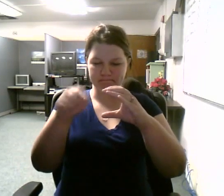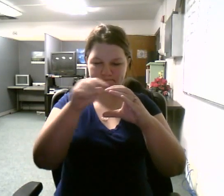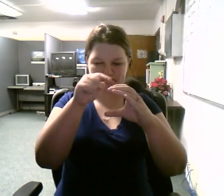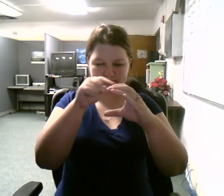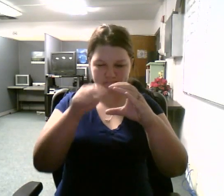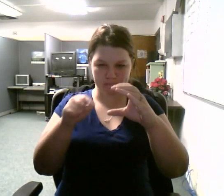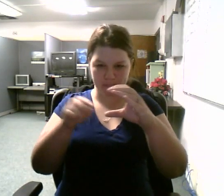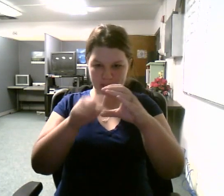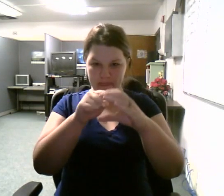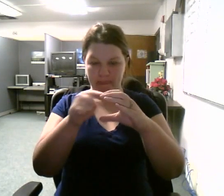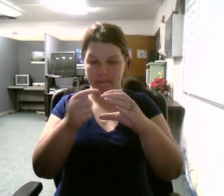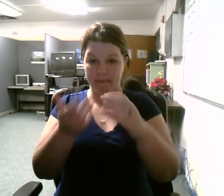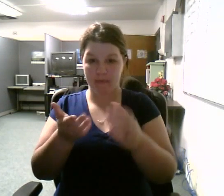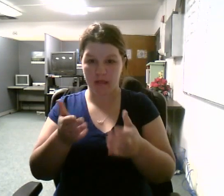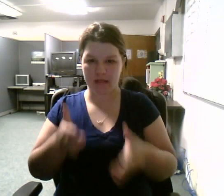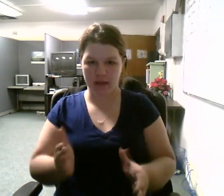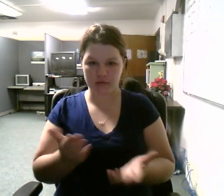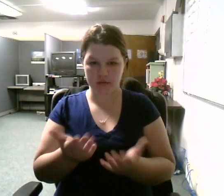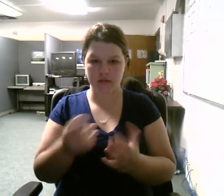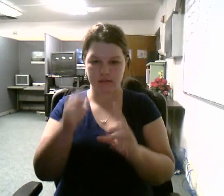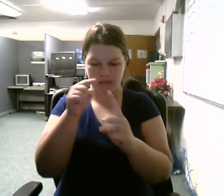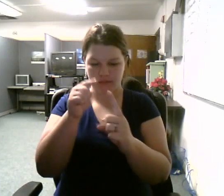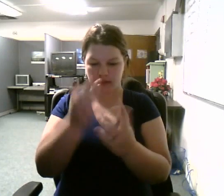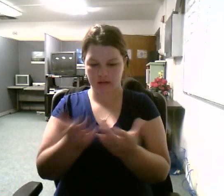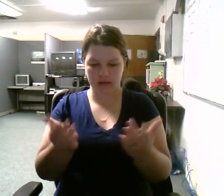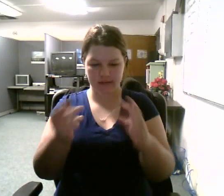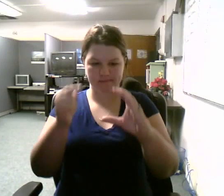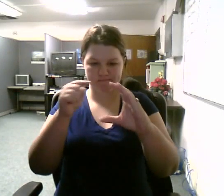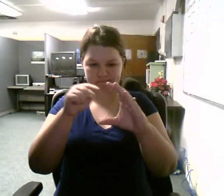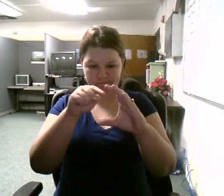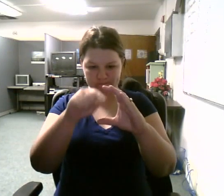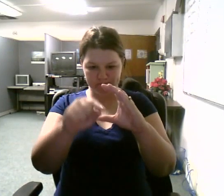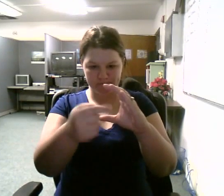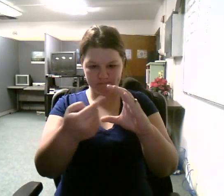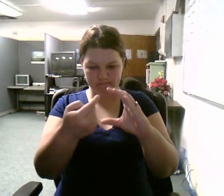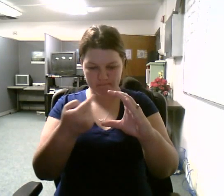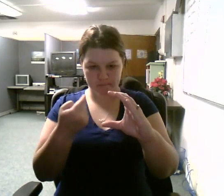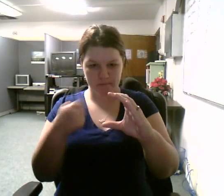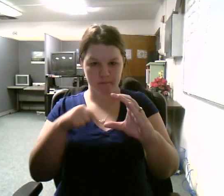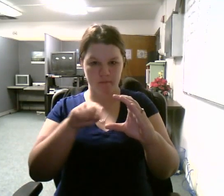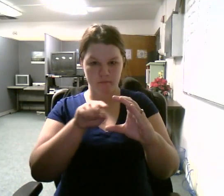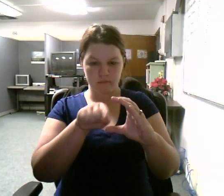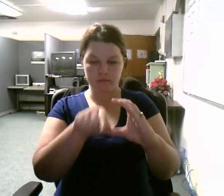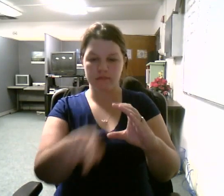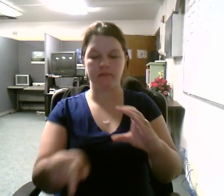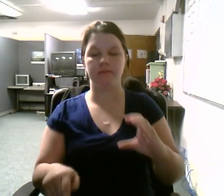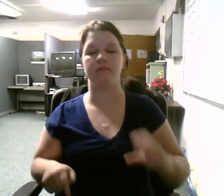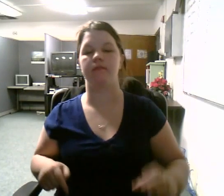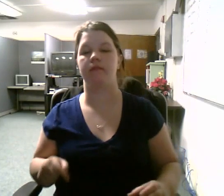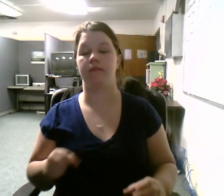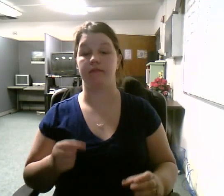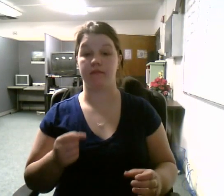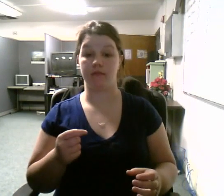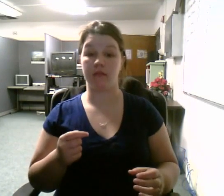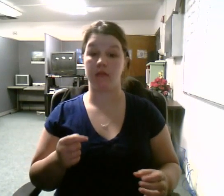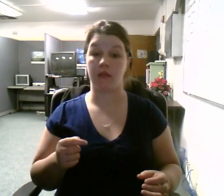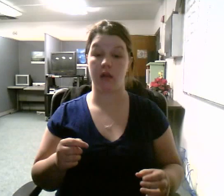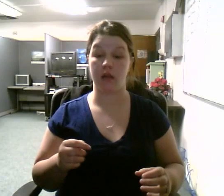of the chromatin and nucleolus inside. When the cell is in a resting state, there is something